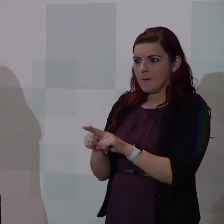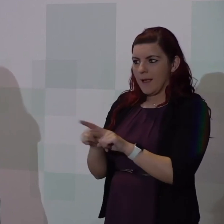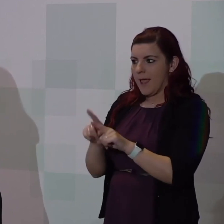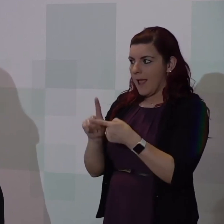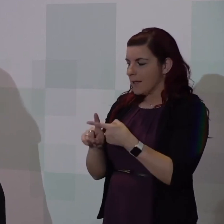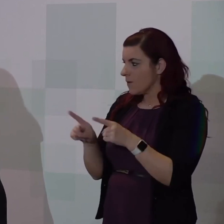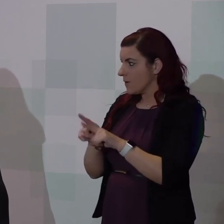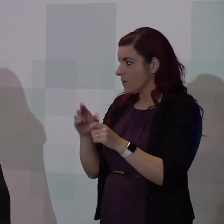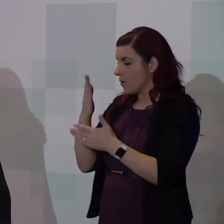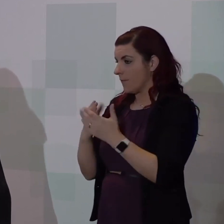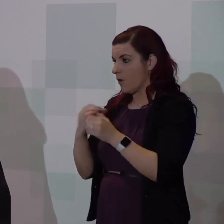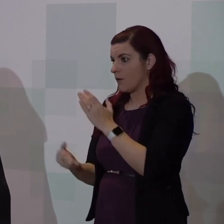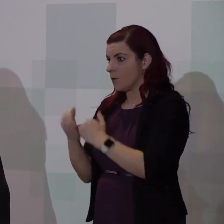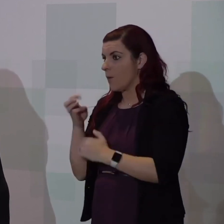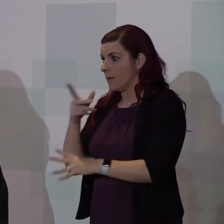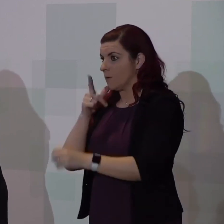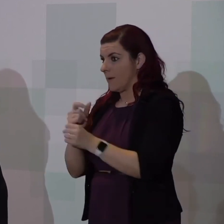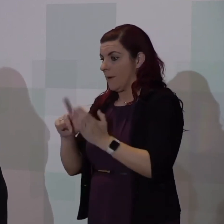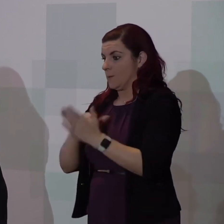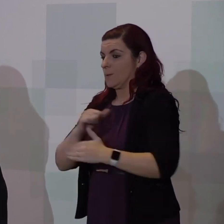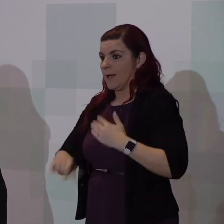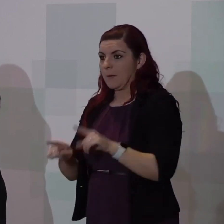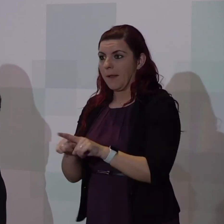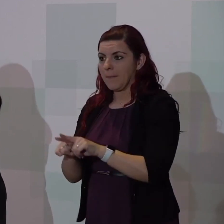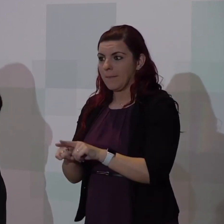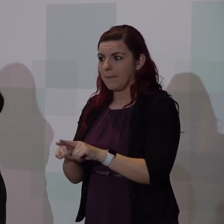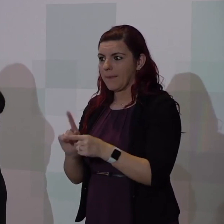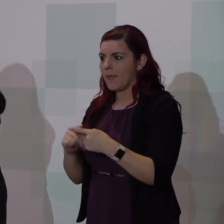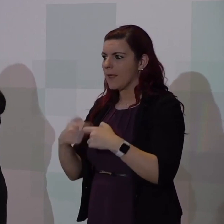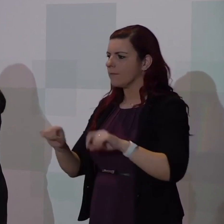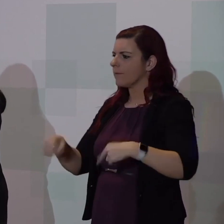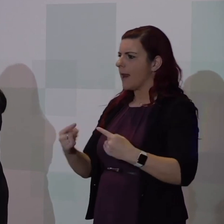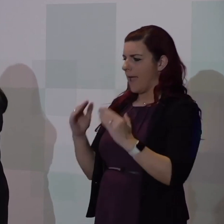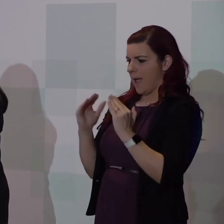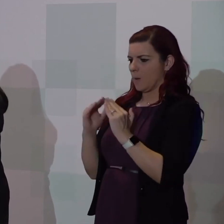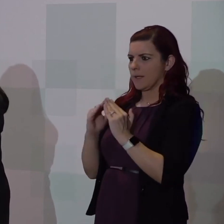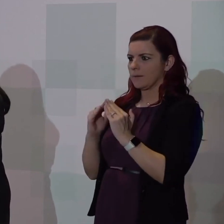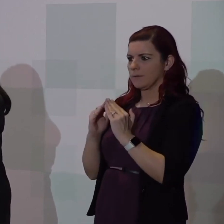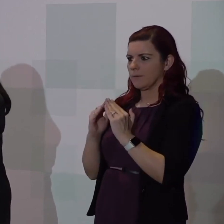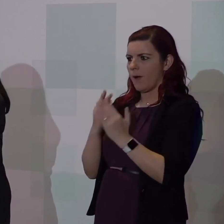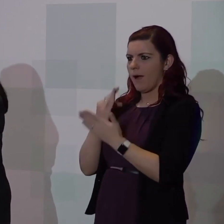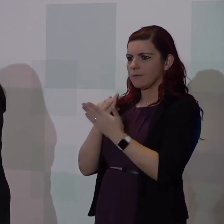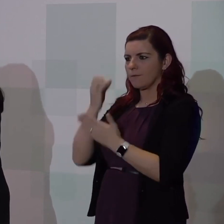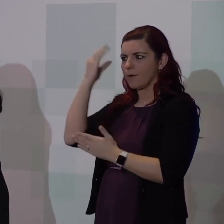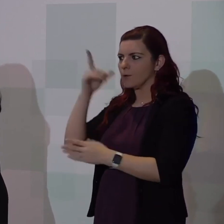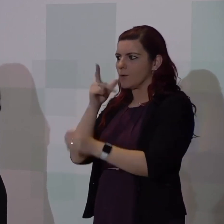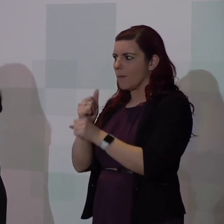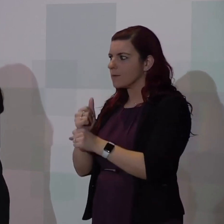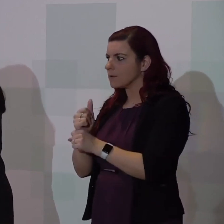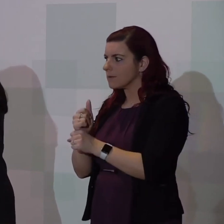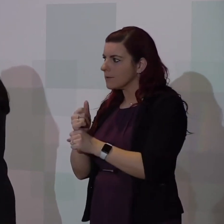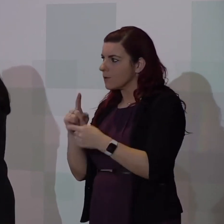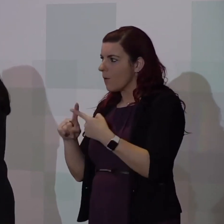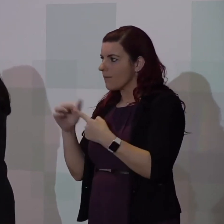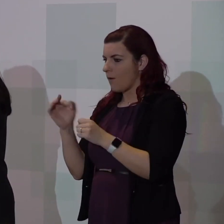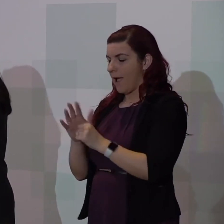those issues are being discussed this afternoon. And then finally, housing is one we often forget. 4,000 children